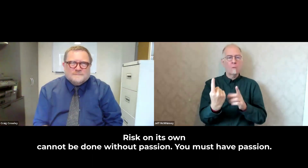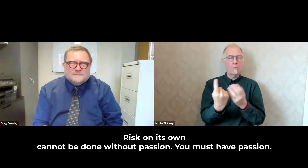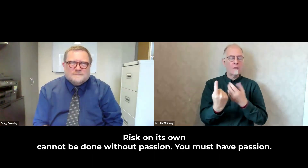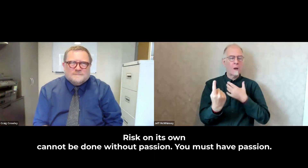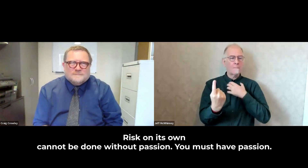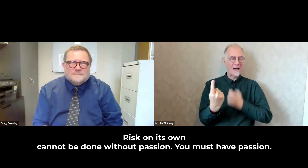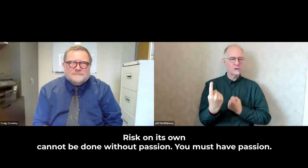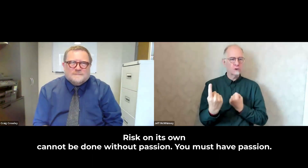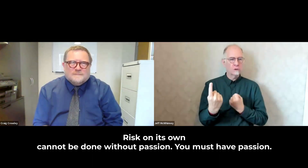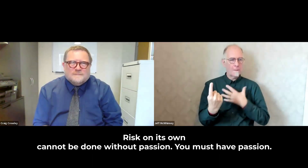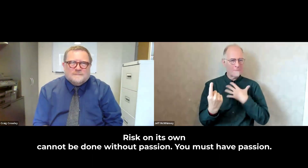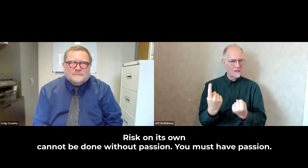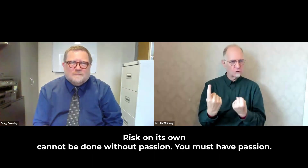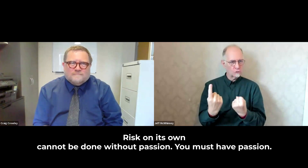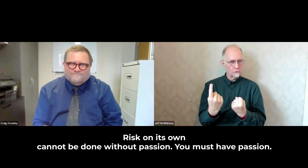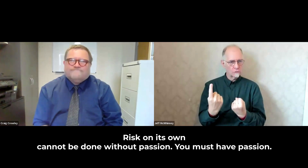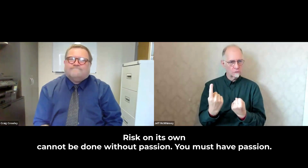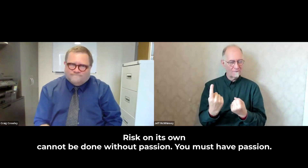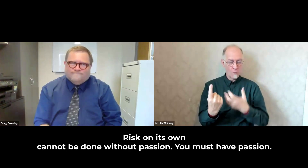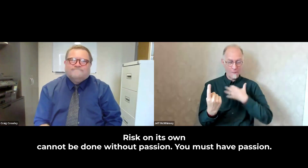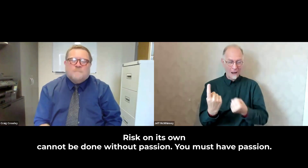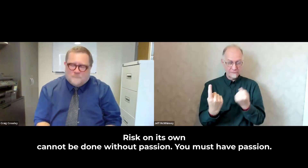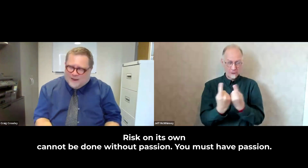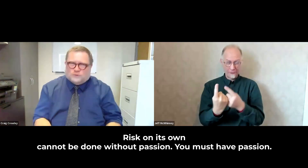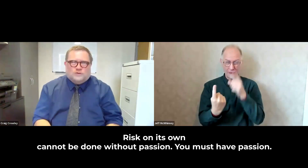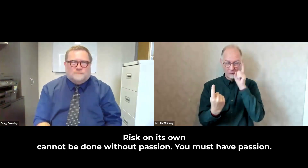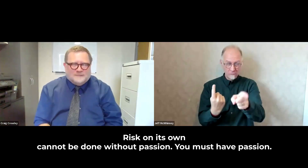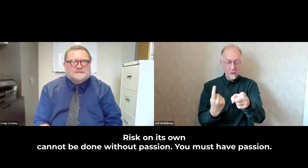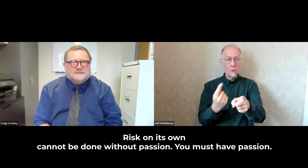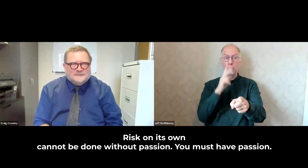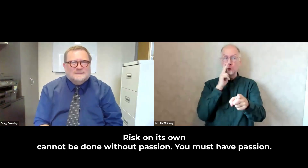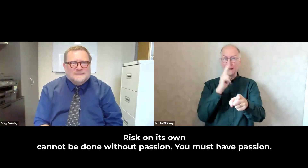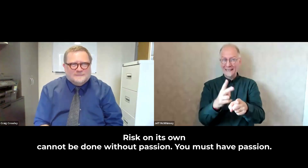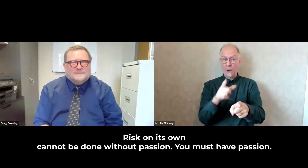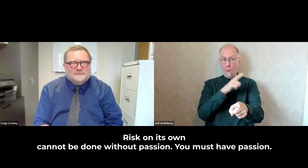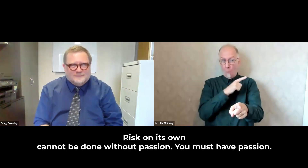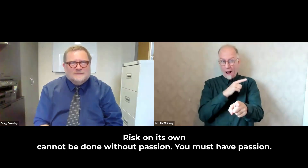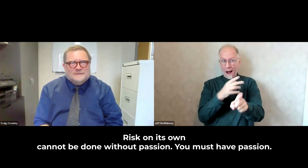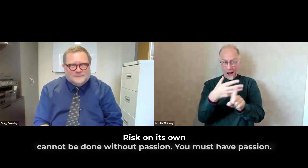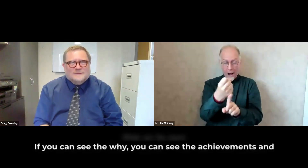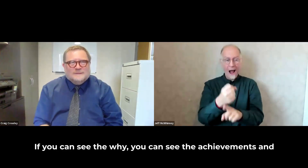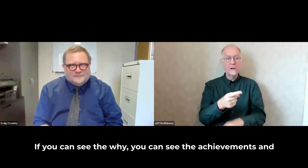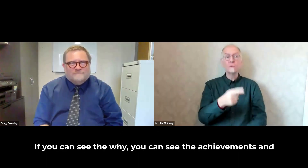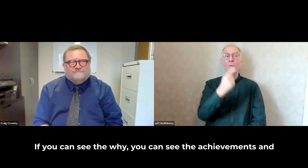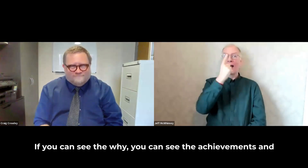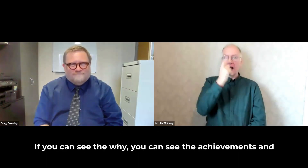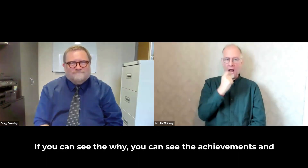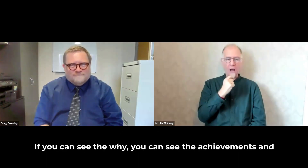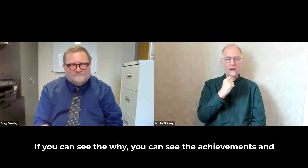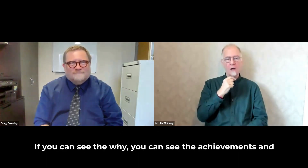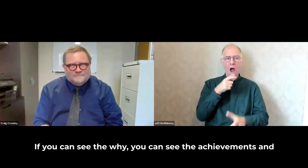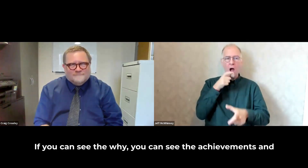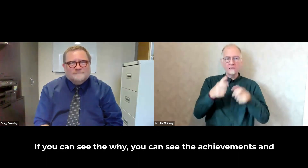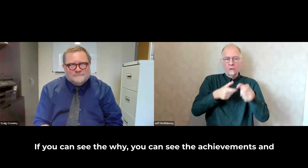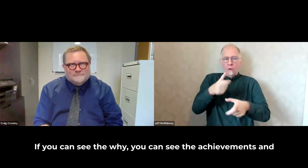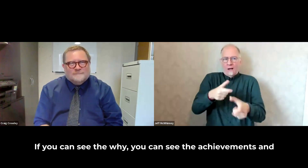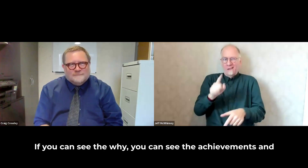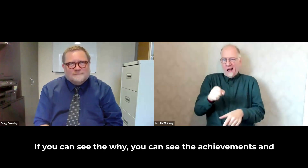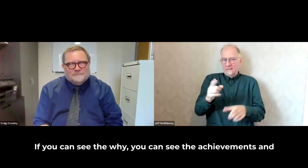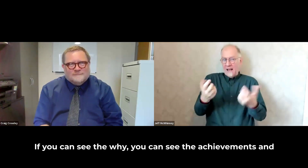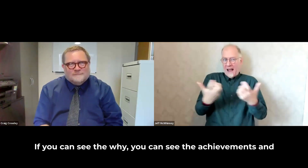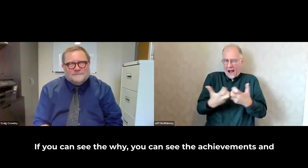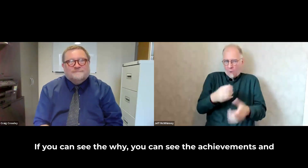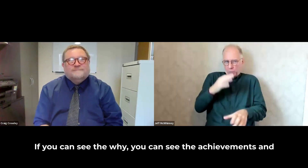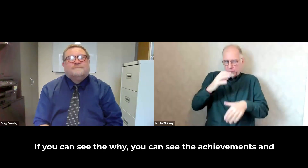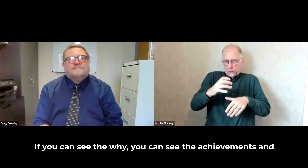Risk on its own cannot be done without passion. You must have passion. If you can see the why, you can see